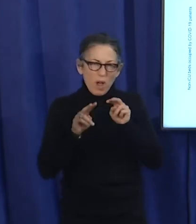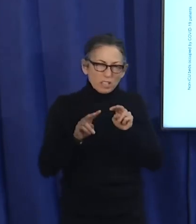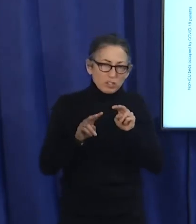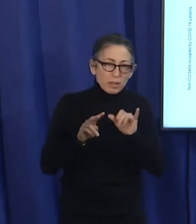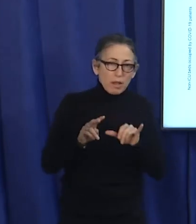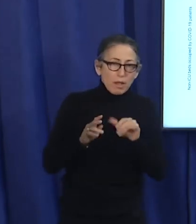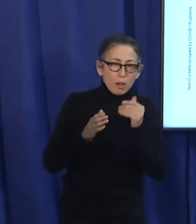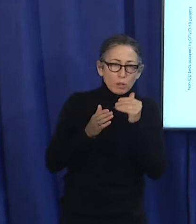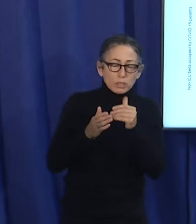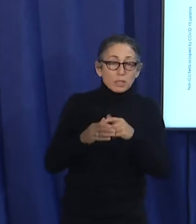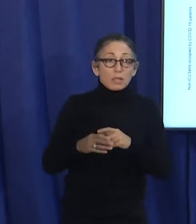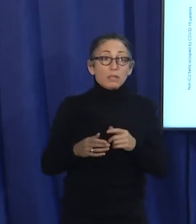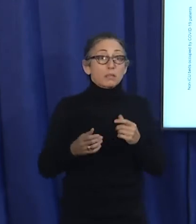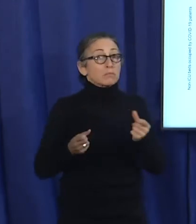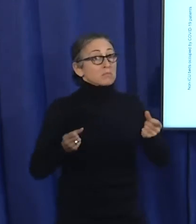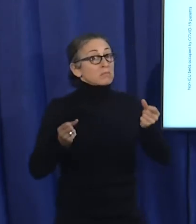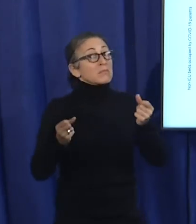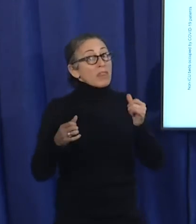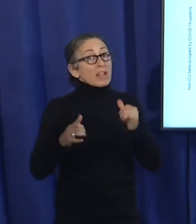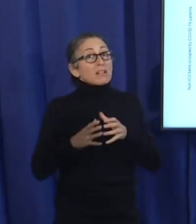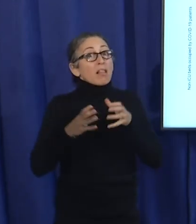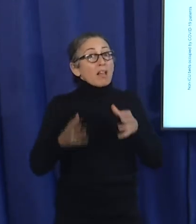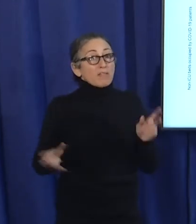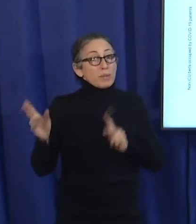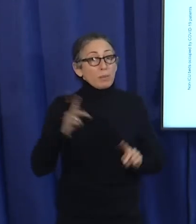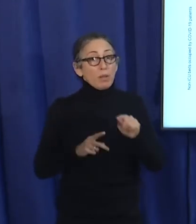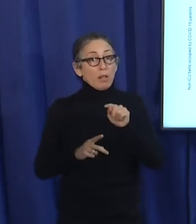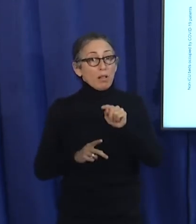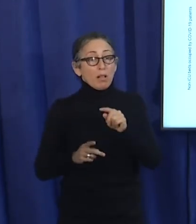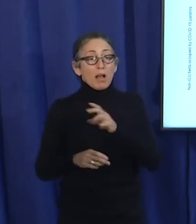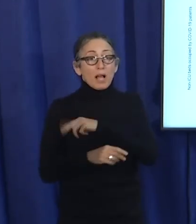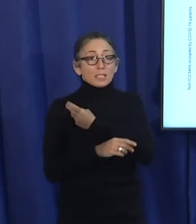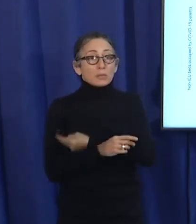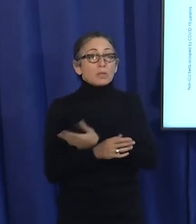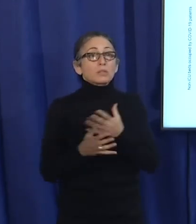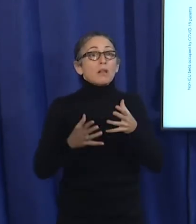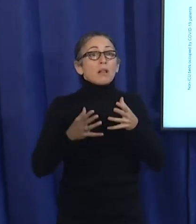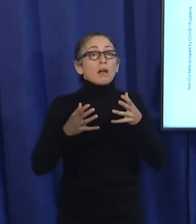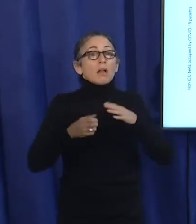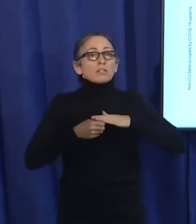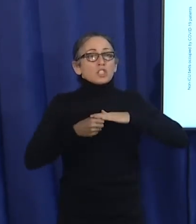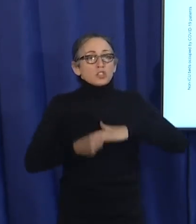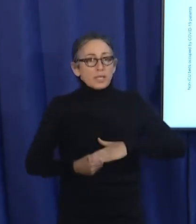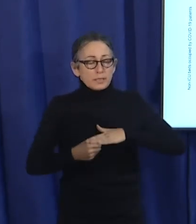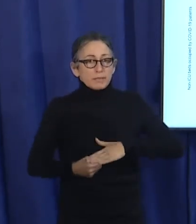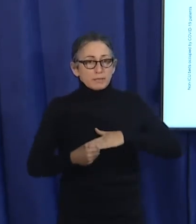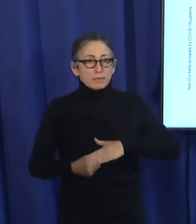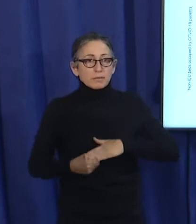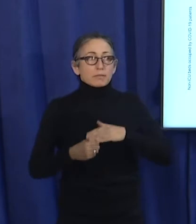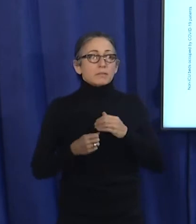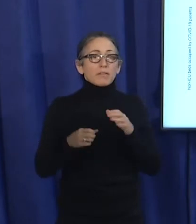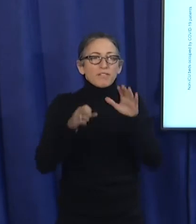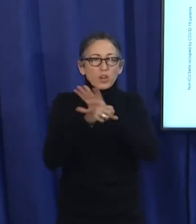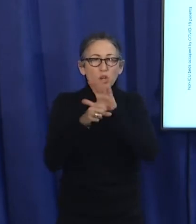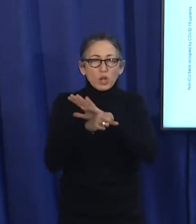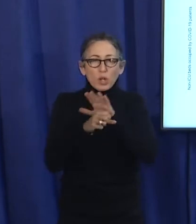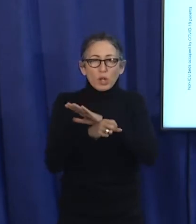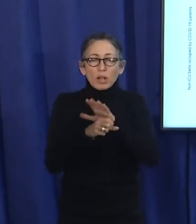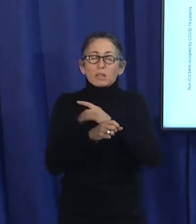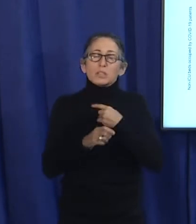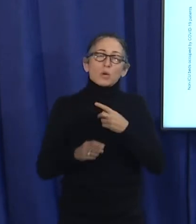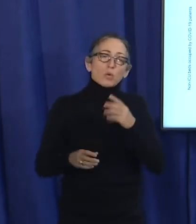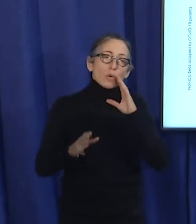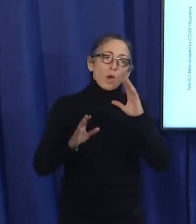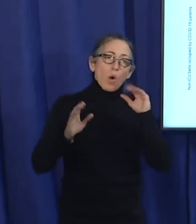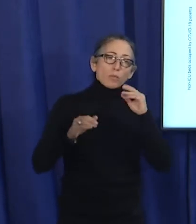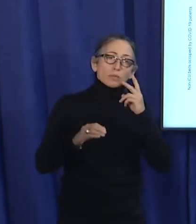is a lot of people to have in the hospital with COVID. Our hospitals are under a lot of strain, and the goal is to, again, hope to